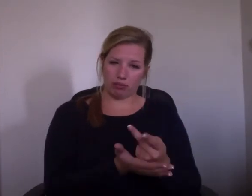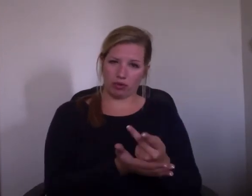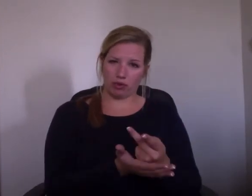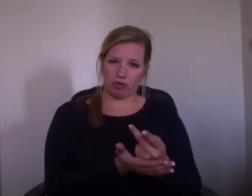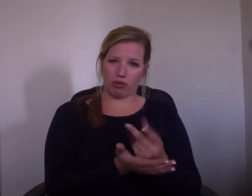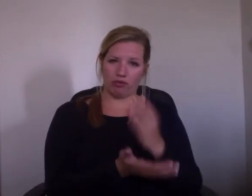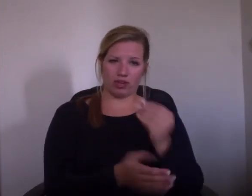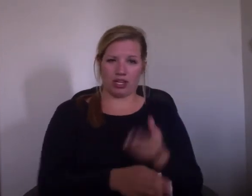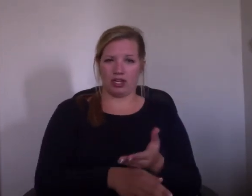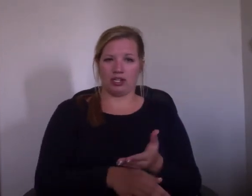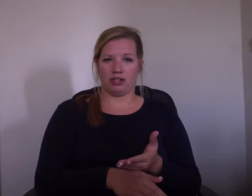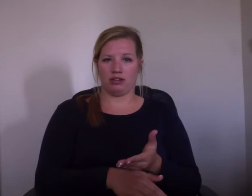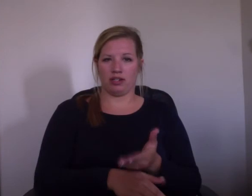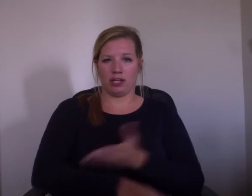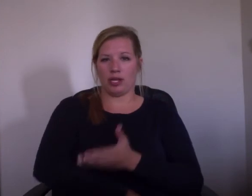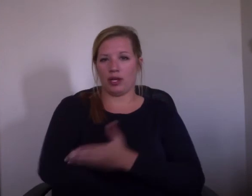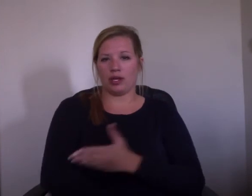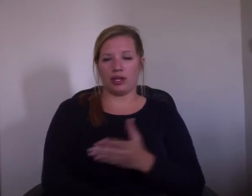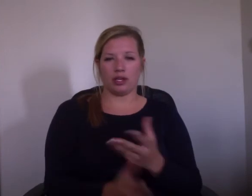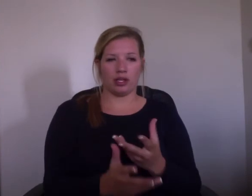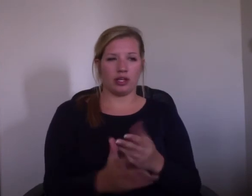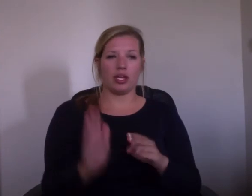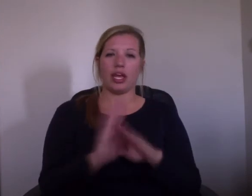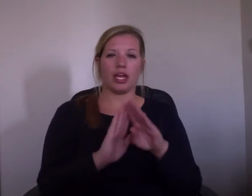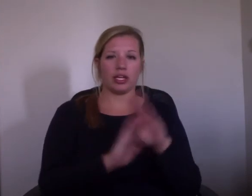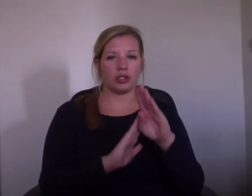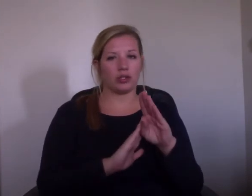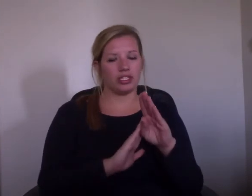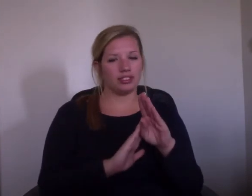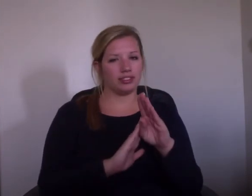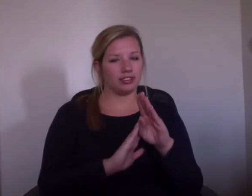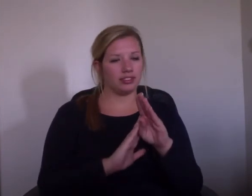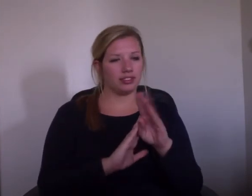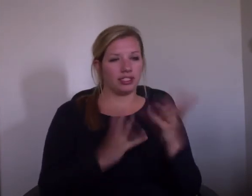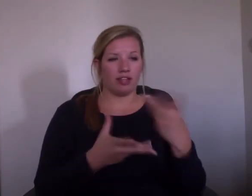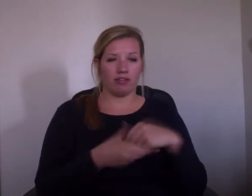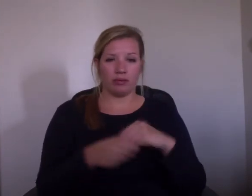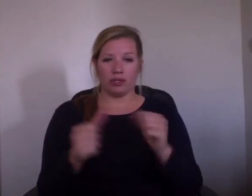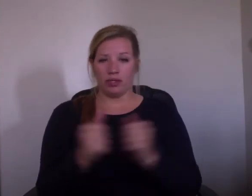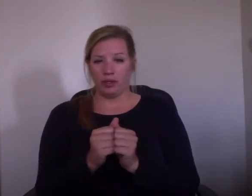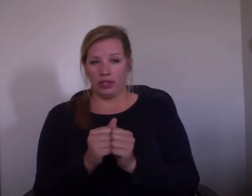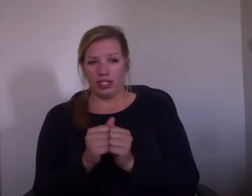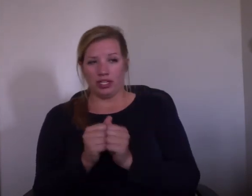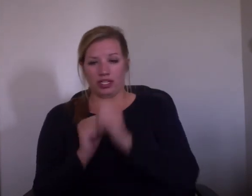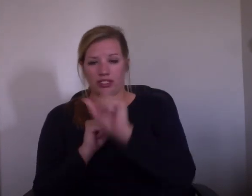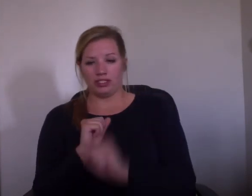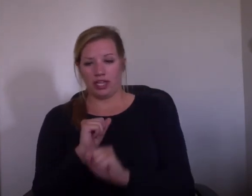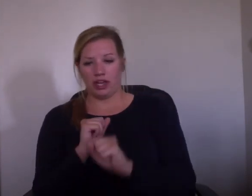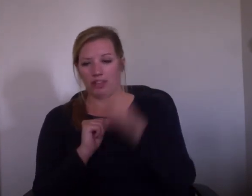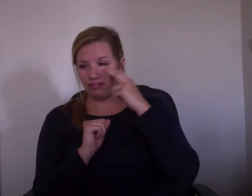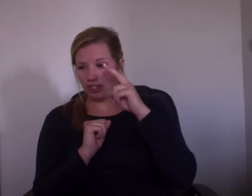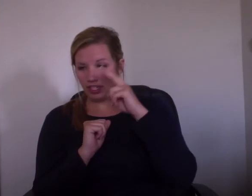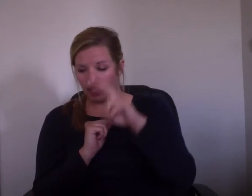increased involvement of U.S. troops in the southern Vietnamese region to support the government there and